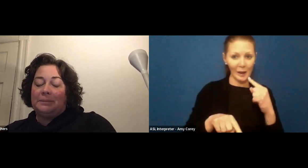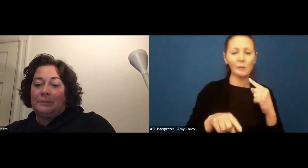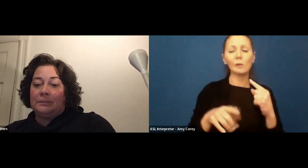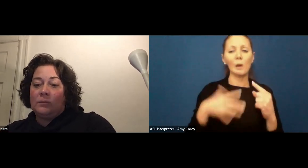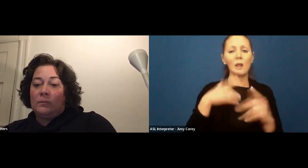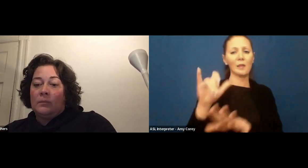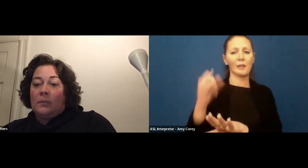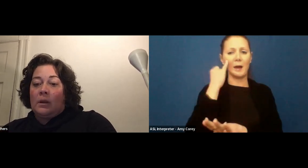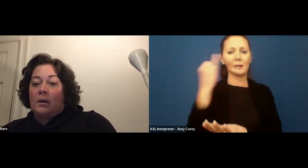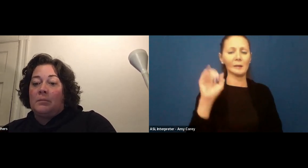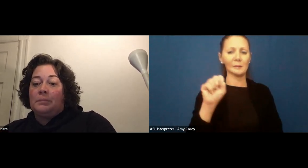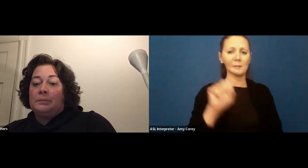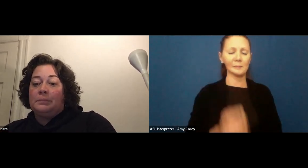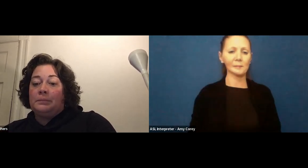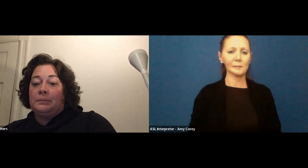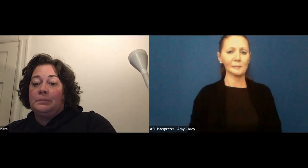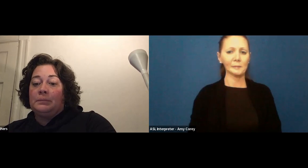that.